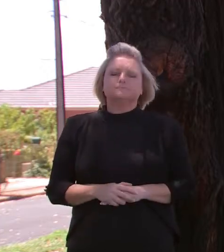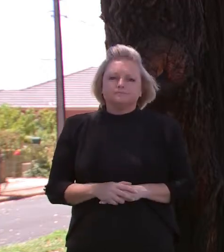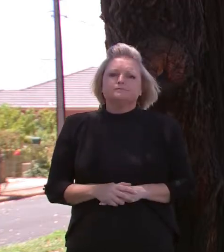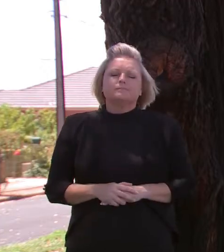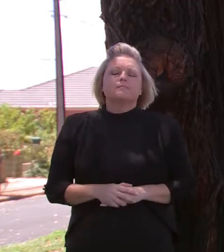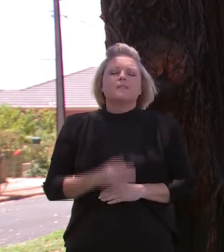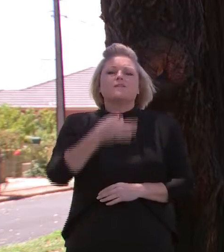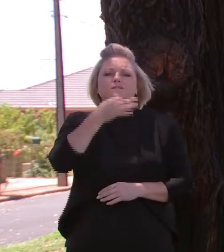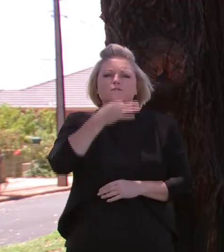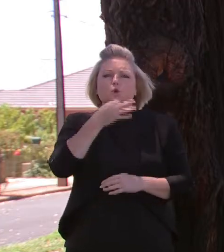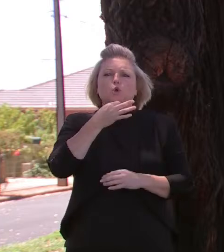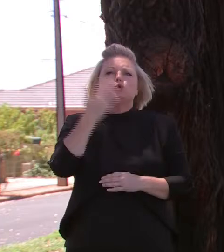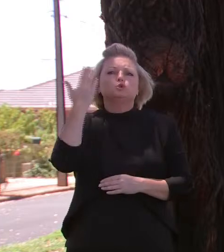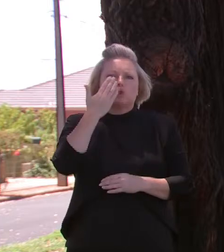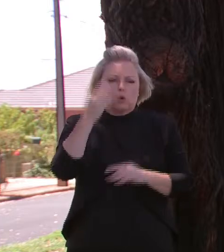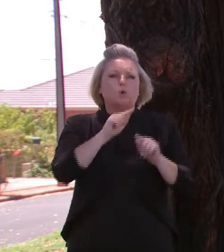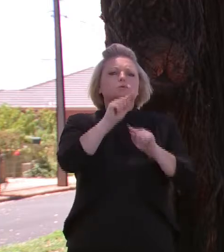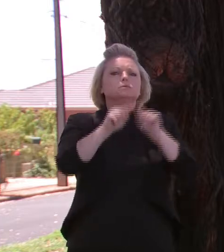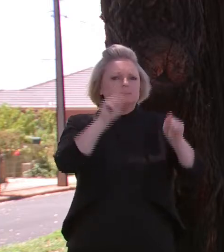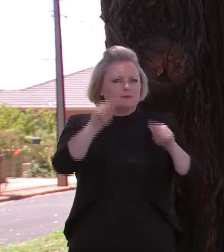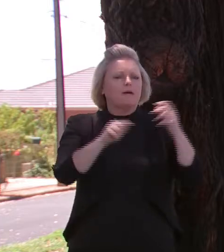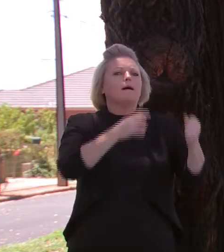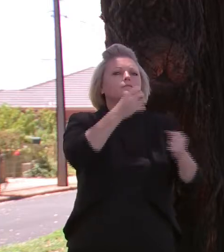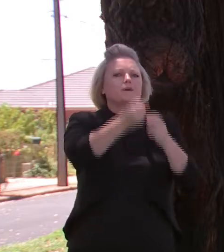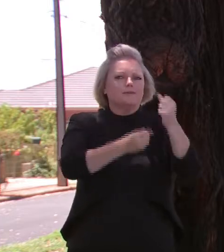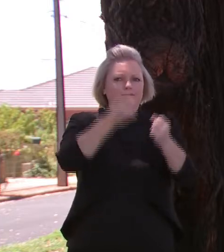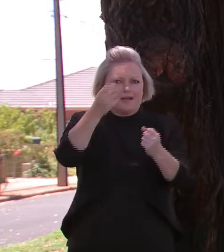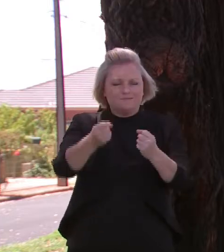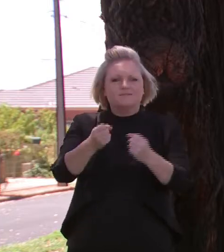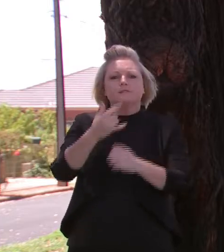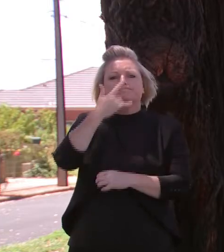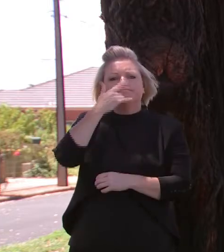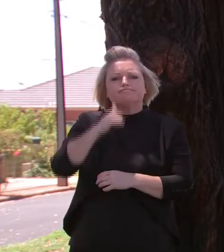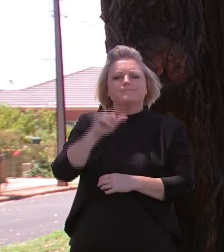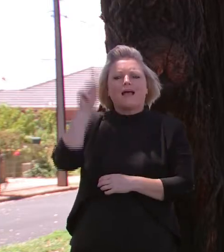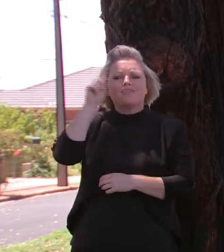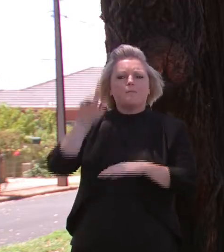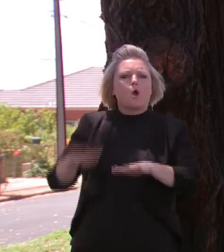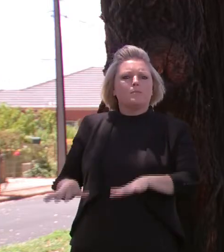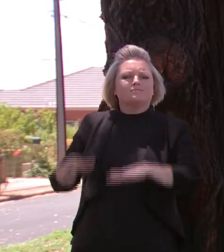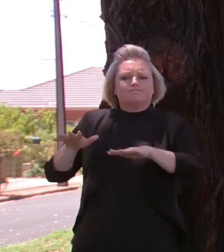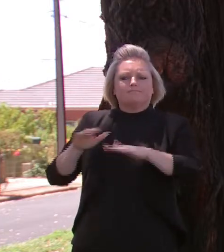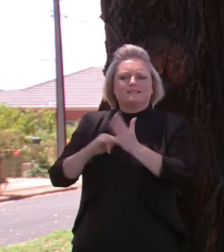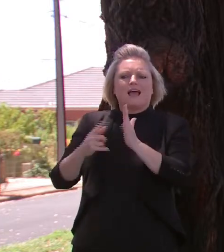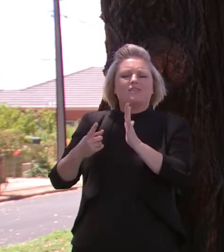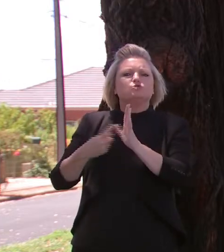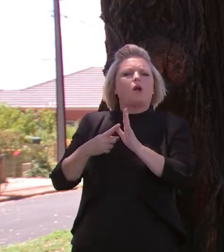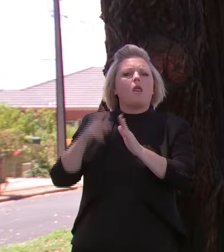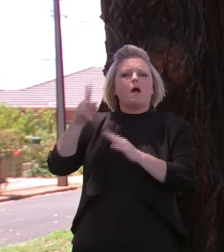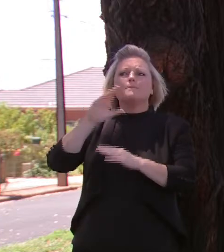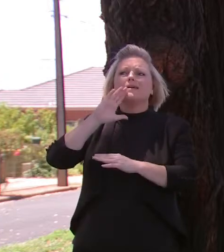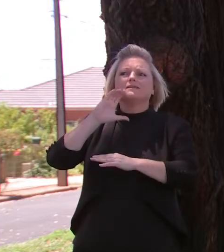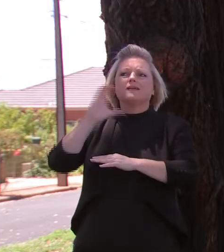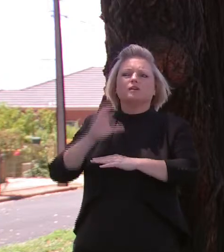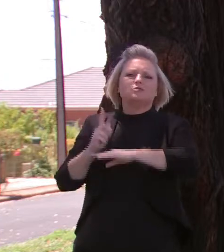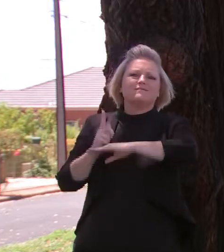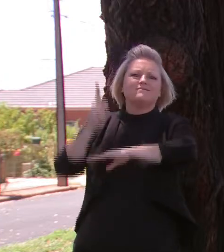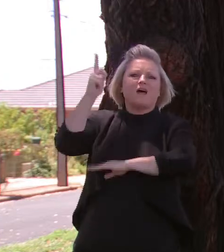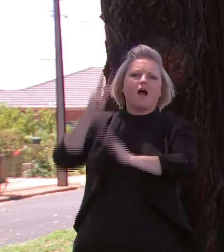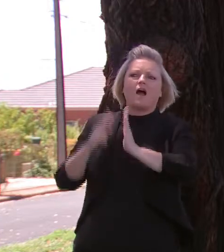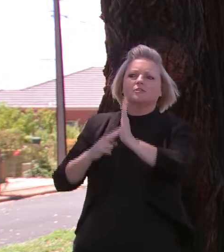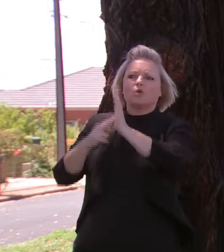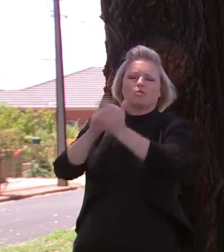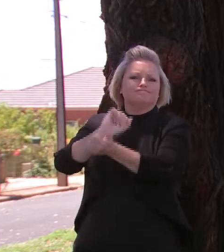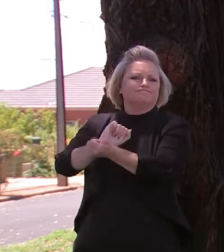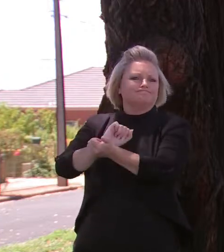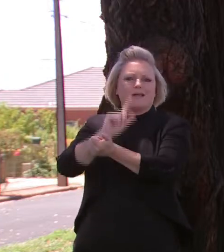issues in remote areas where there's been impacts from the floods that have got their own sets of circumstances, but the distribution to schools of a